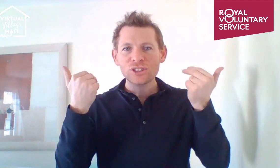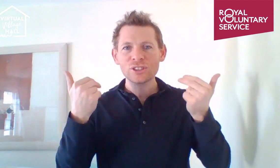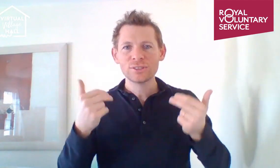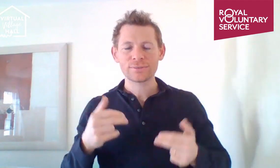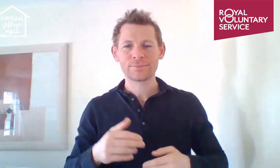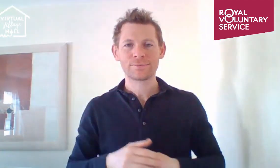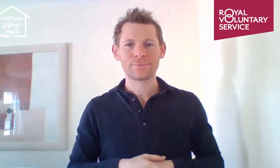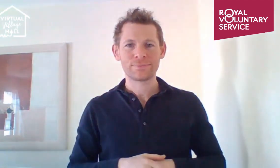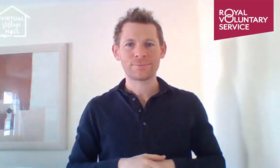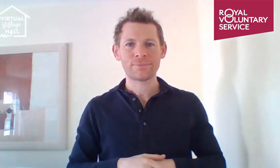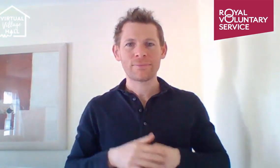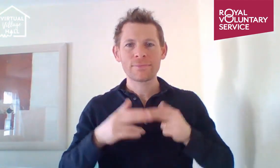French.